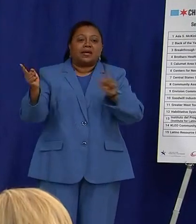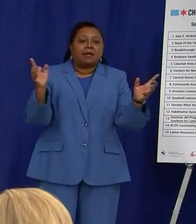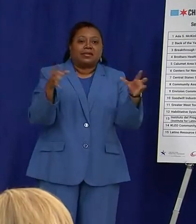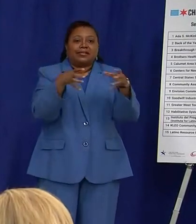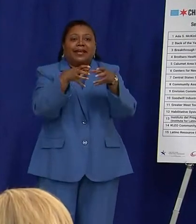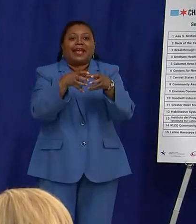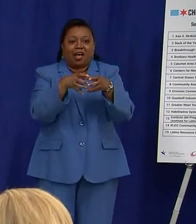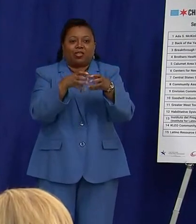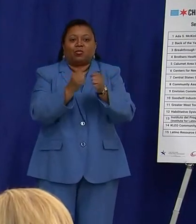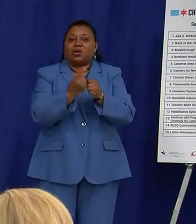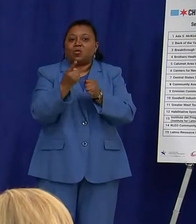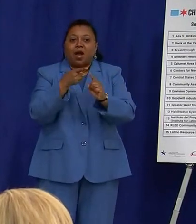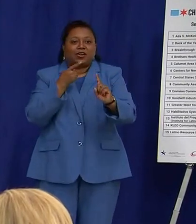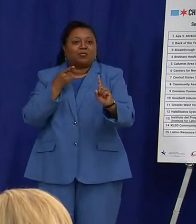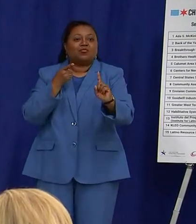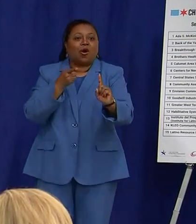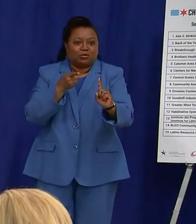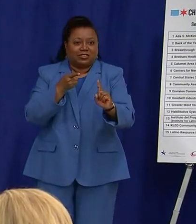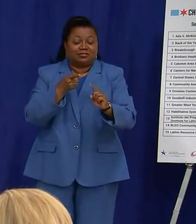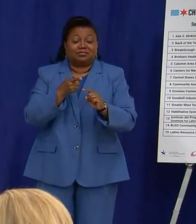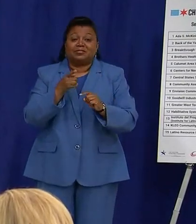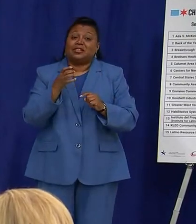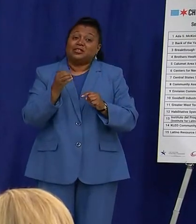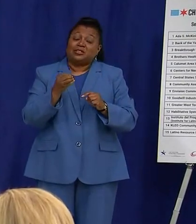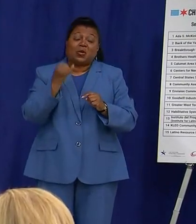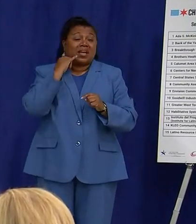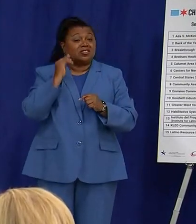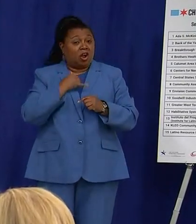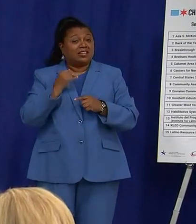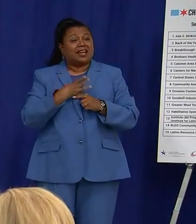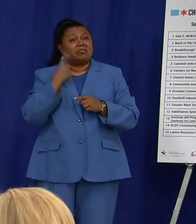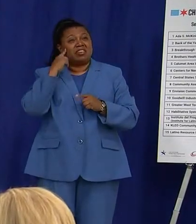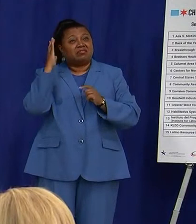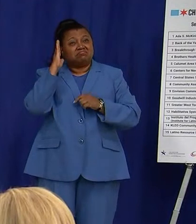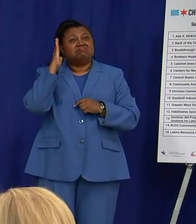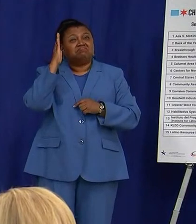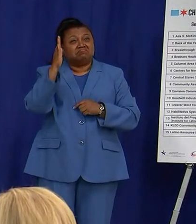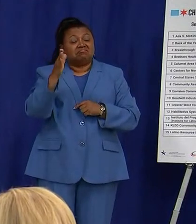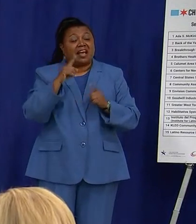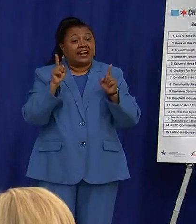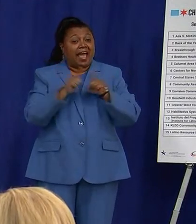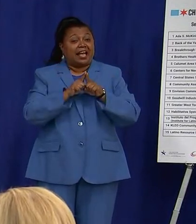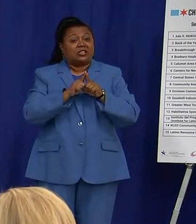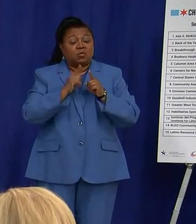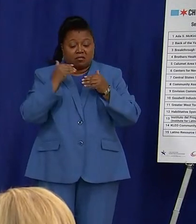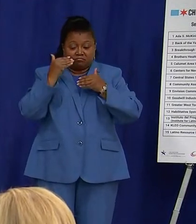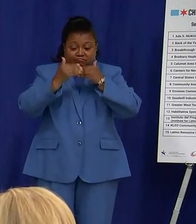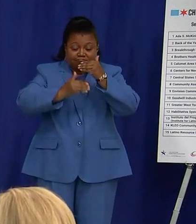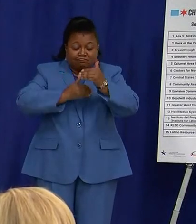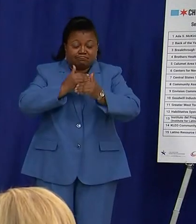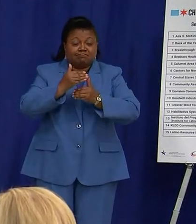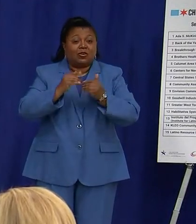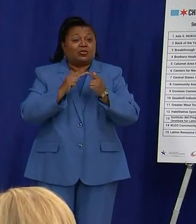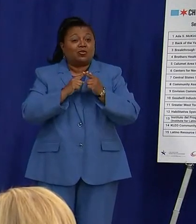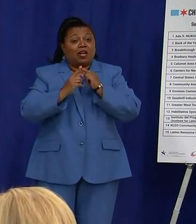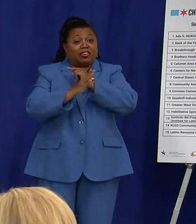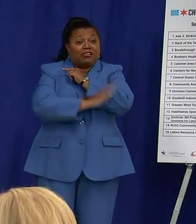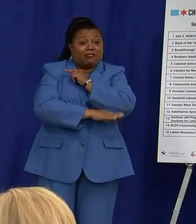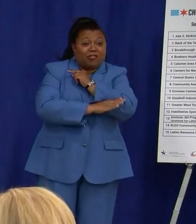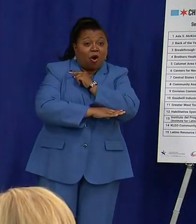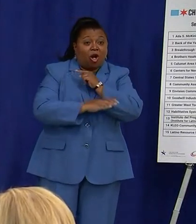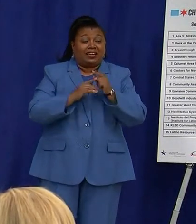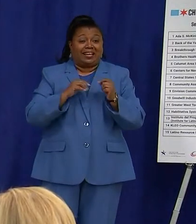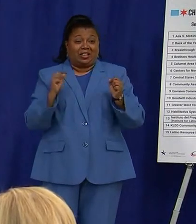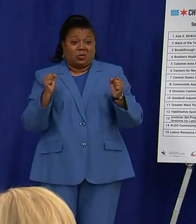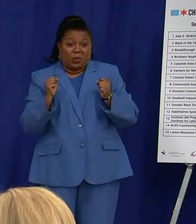coming together with one approach. So it's our job to think ahead. And as we are heading into the fall and